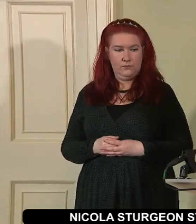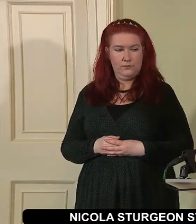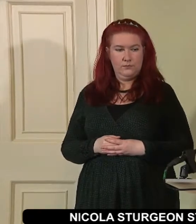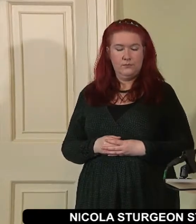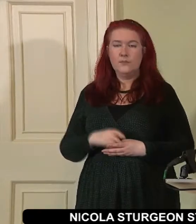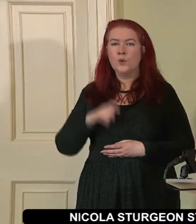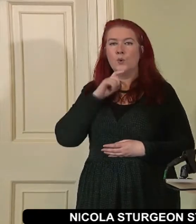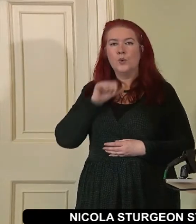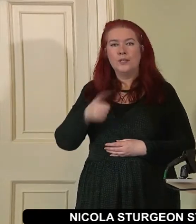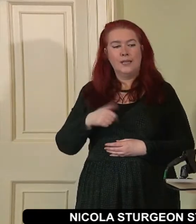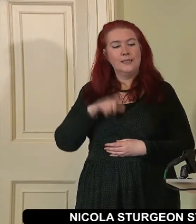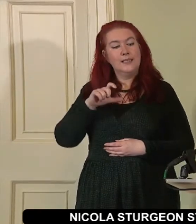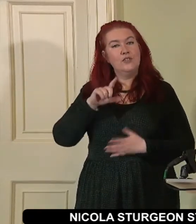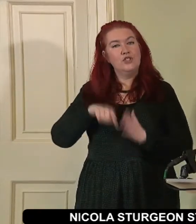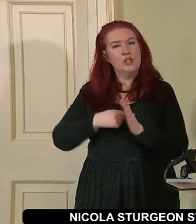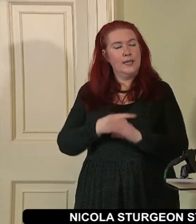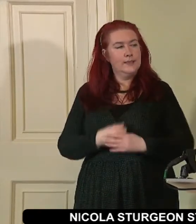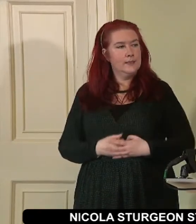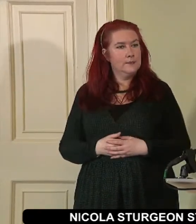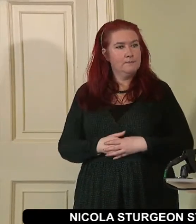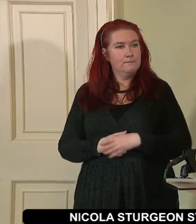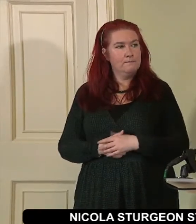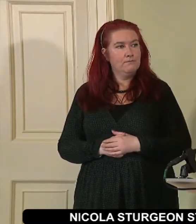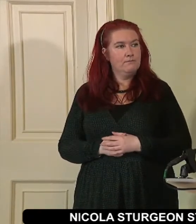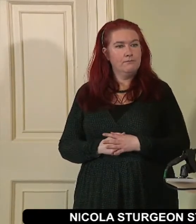Who we have next? Kieran Jenkins.